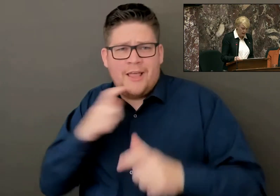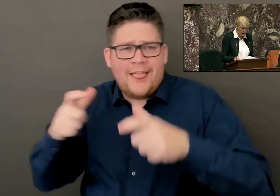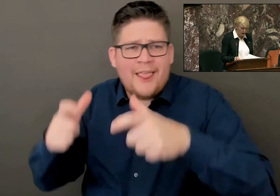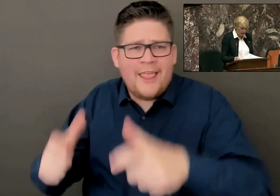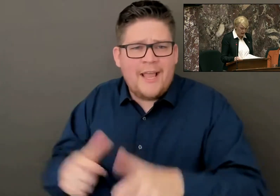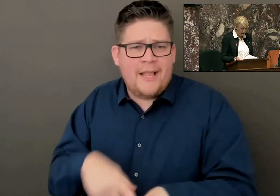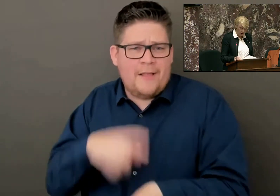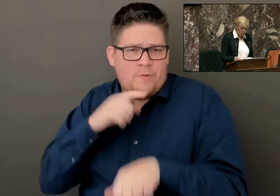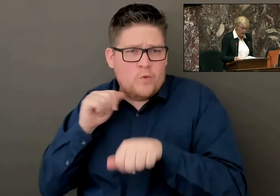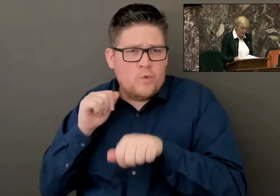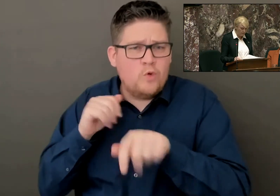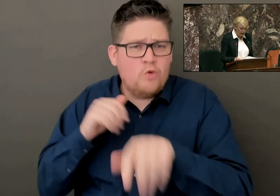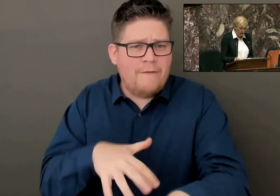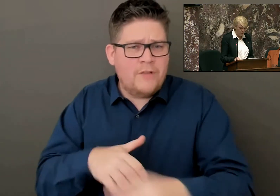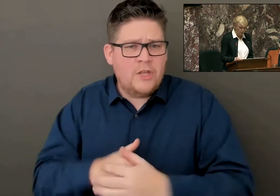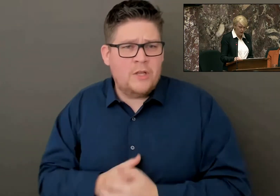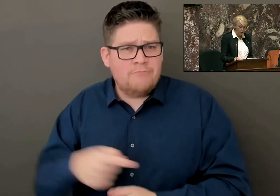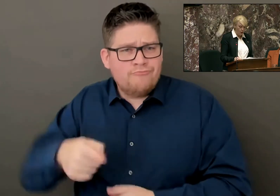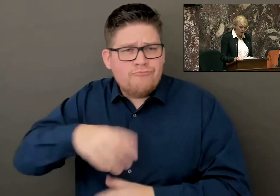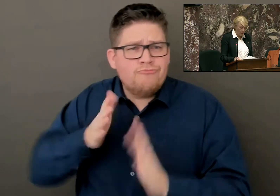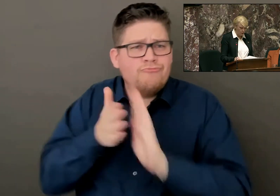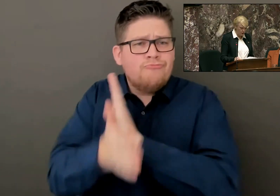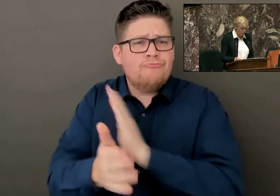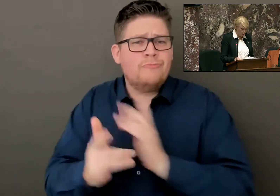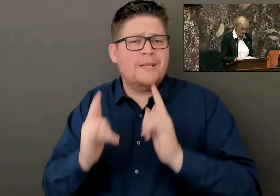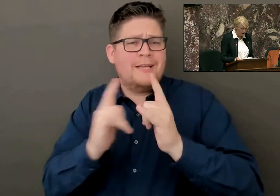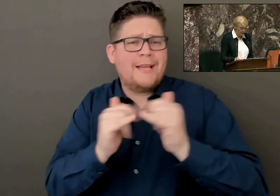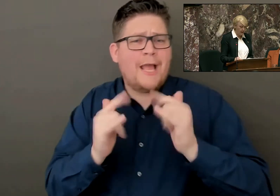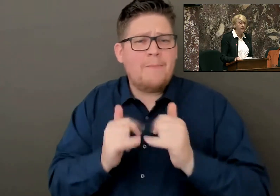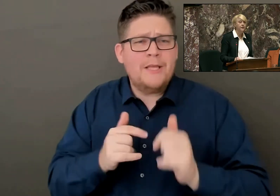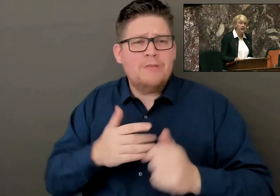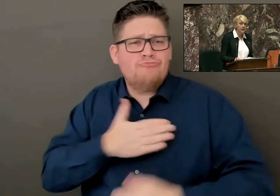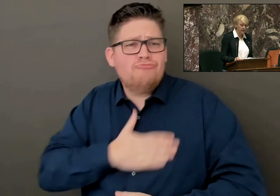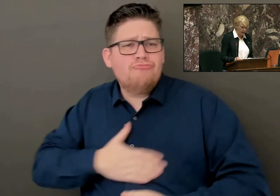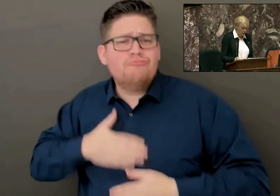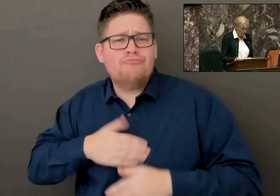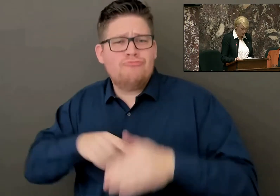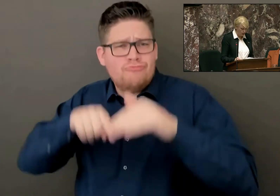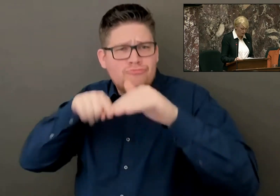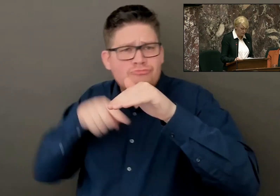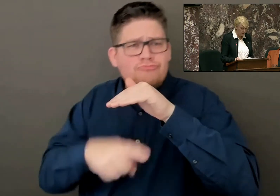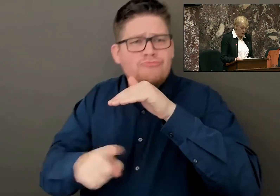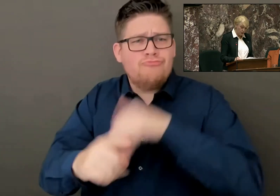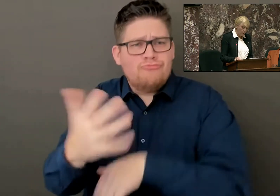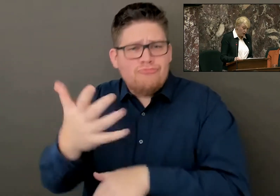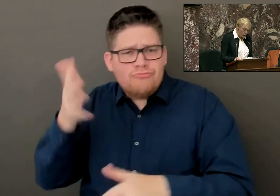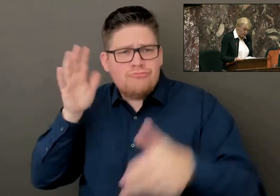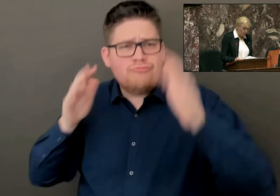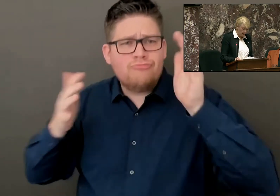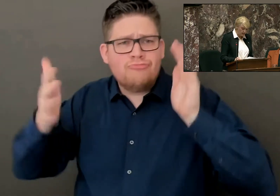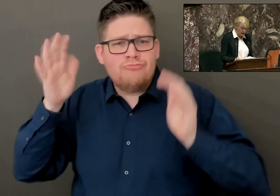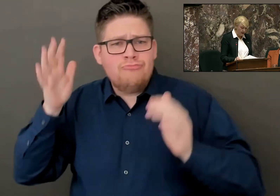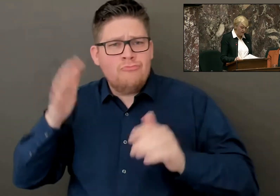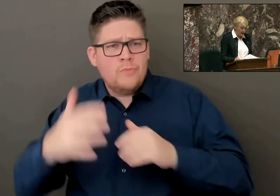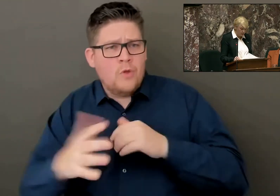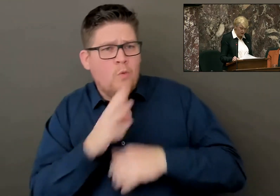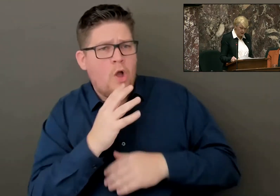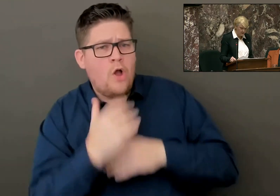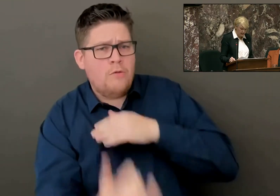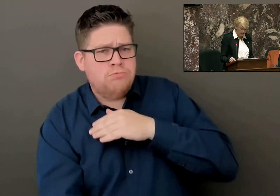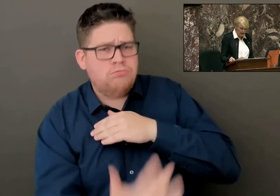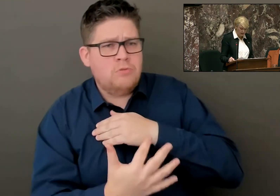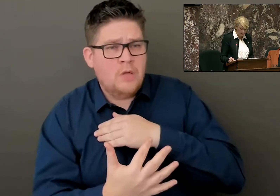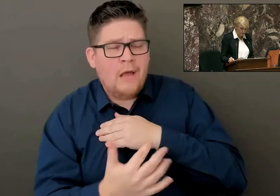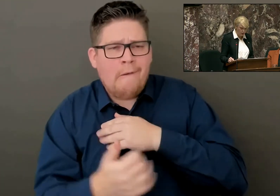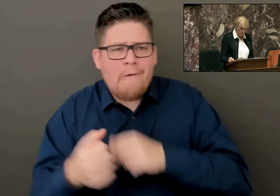the back country or coastal waters, things can go wrong. So we are also blessed to have thousands